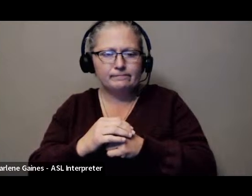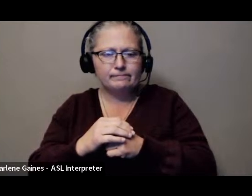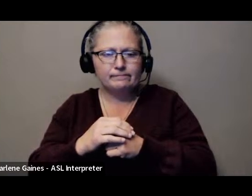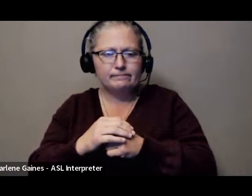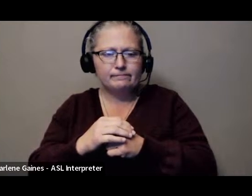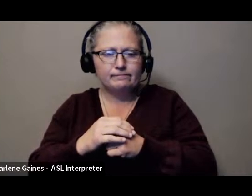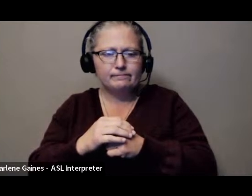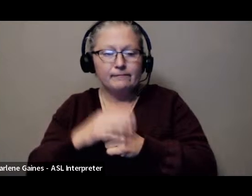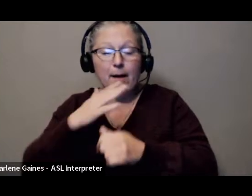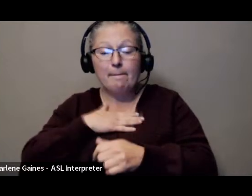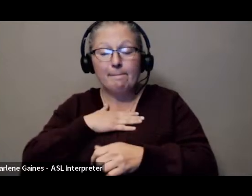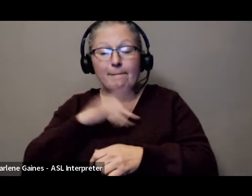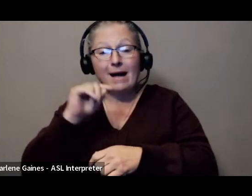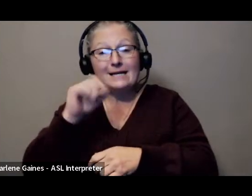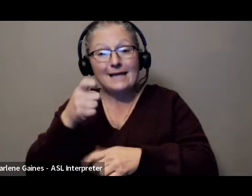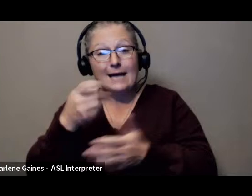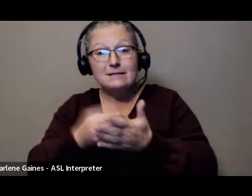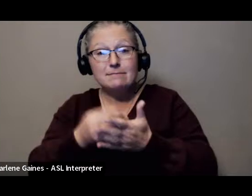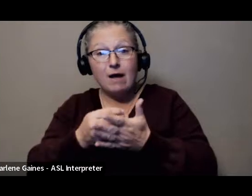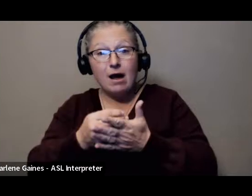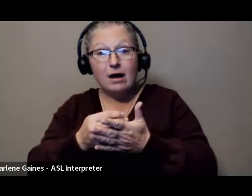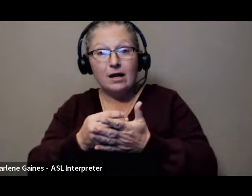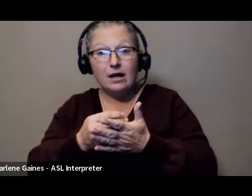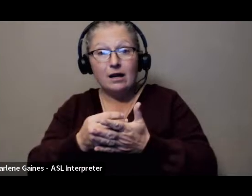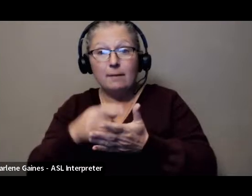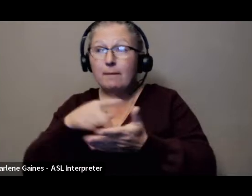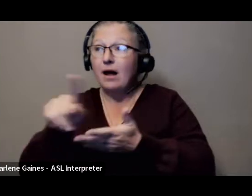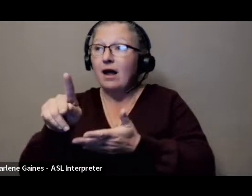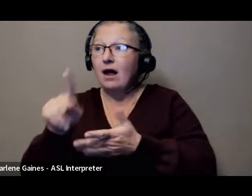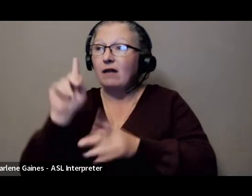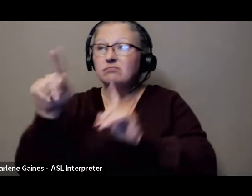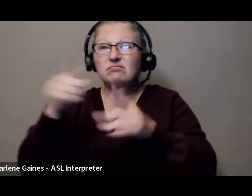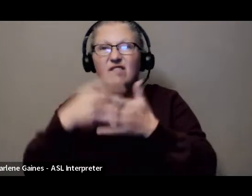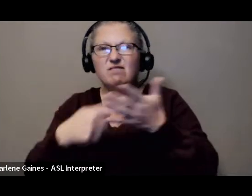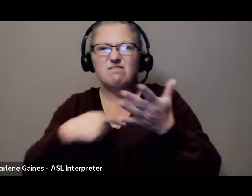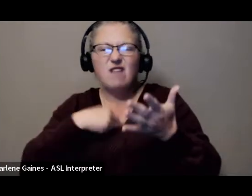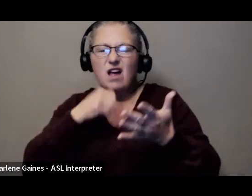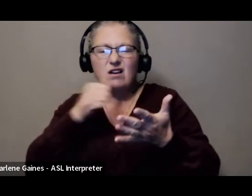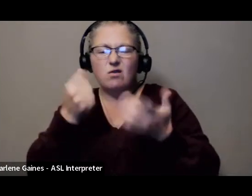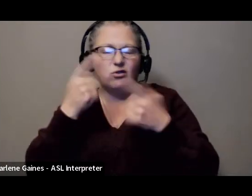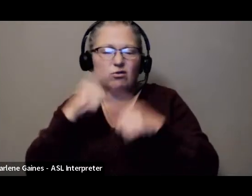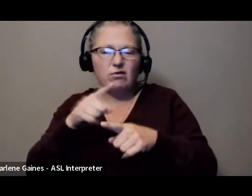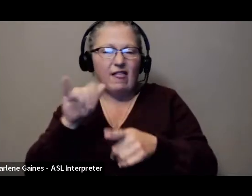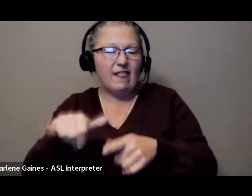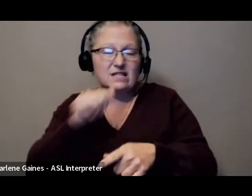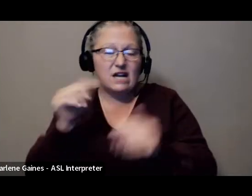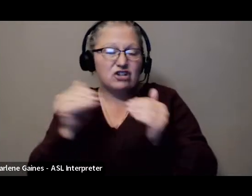My tax money goes to things that I don't agree with. That is not justice and liberty.